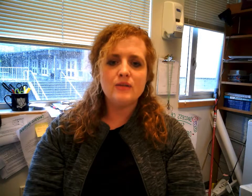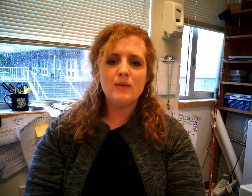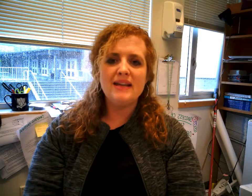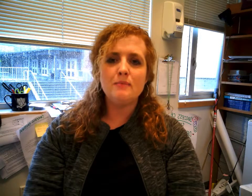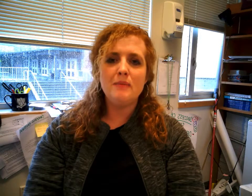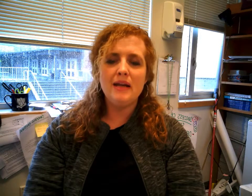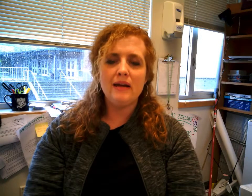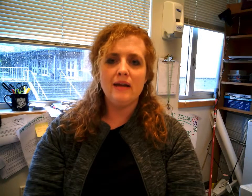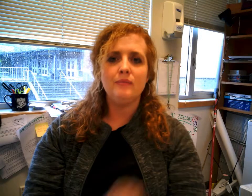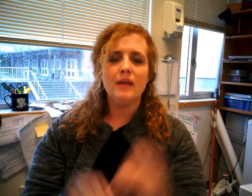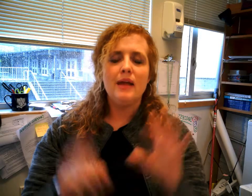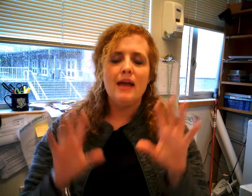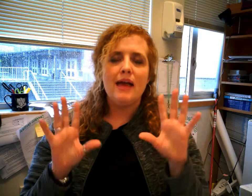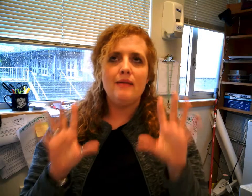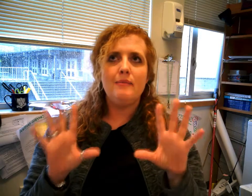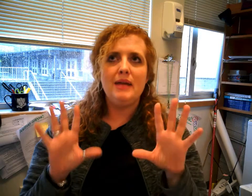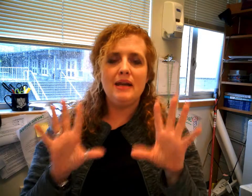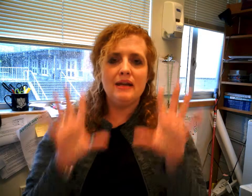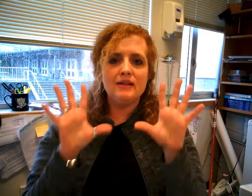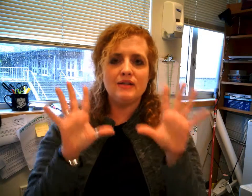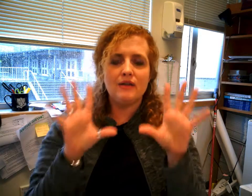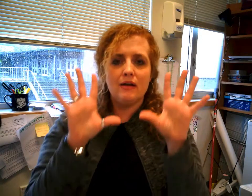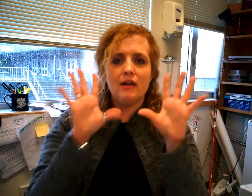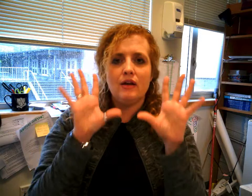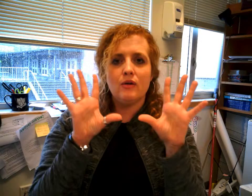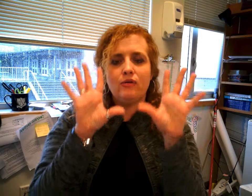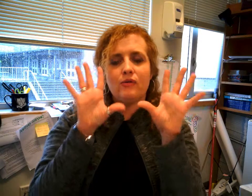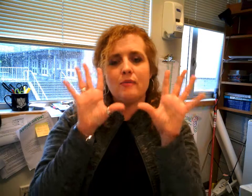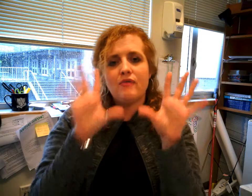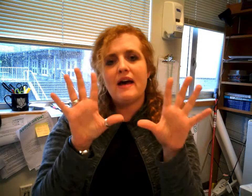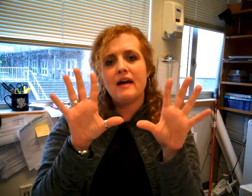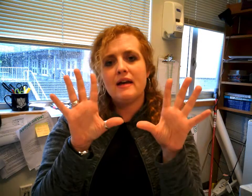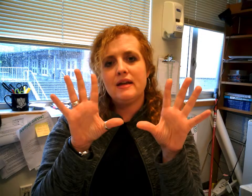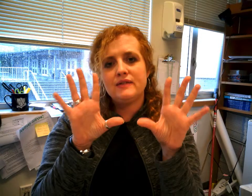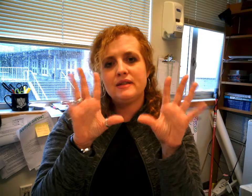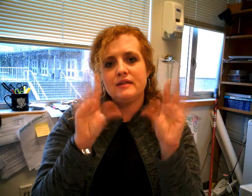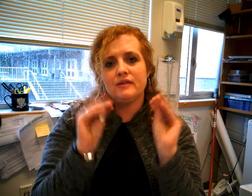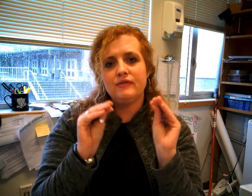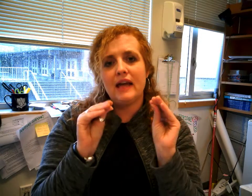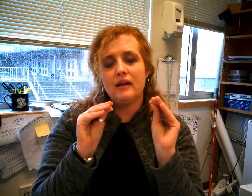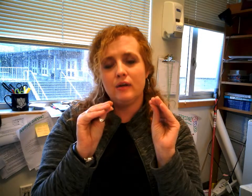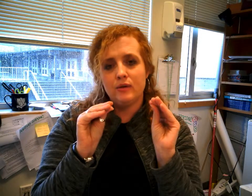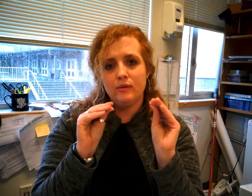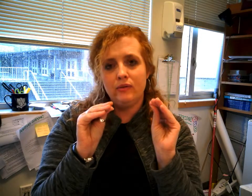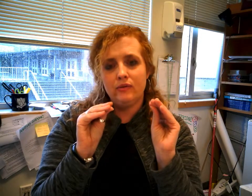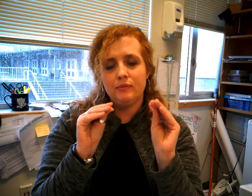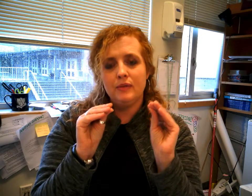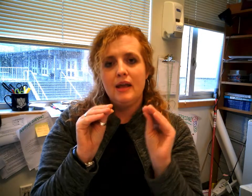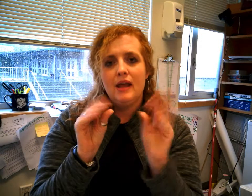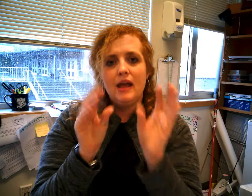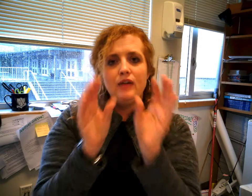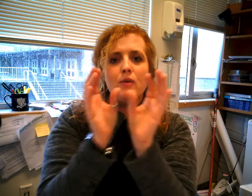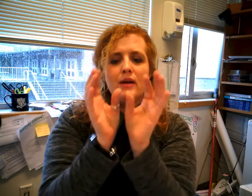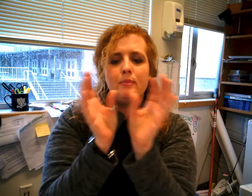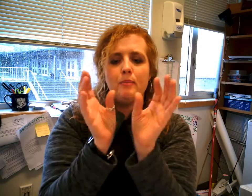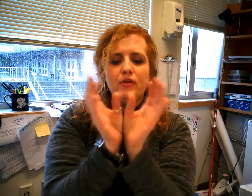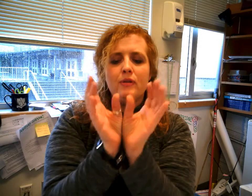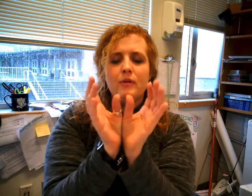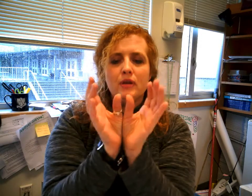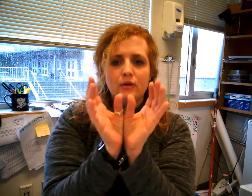is meeting, and meeting is it goes from 5s to flat O's, and you want to put them close to